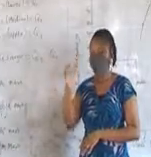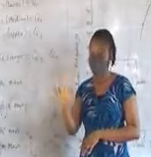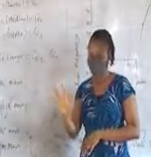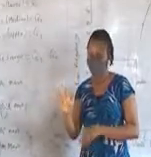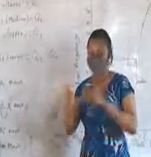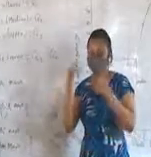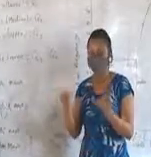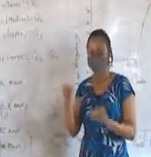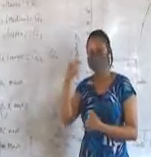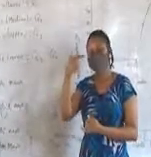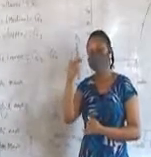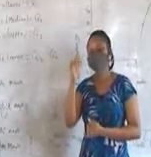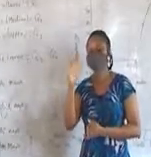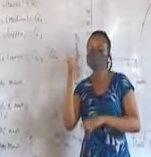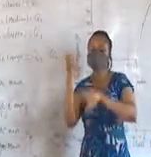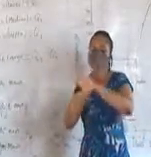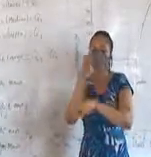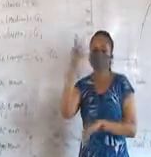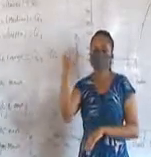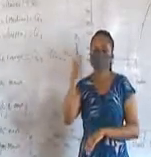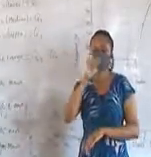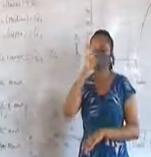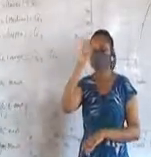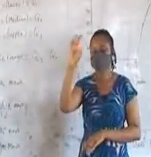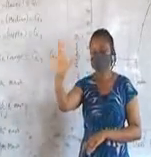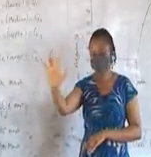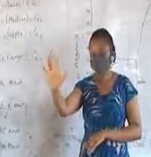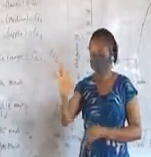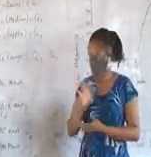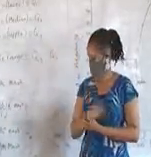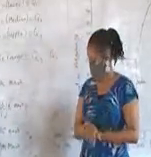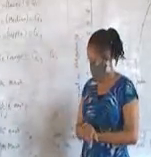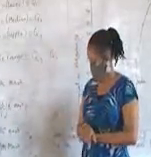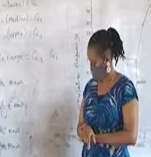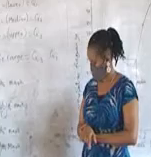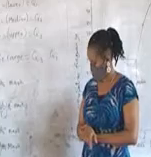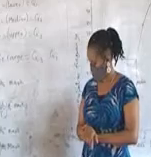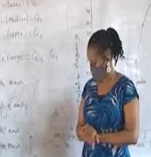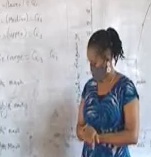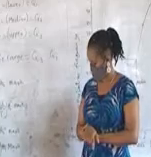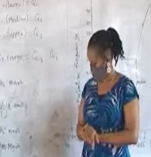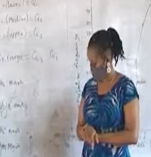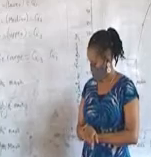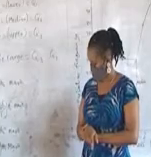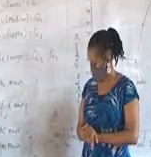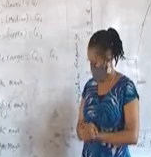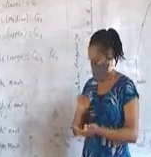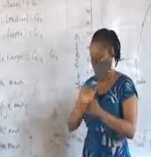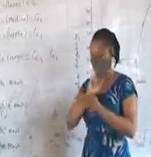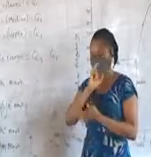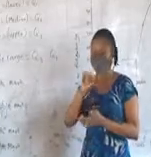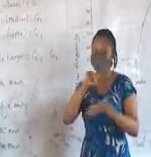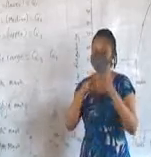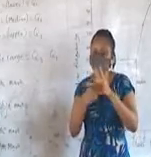25 times 3 will give you 75. That is the 75th mark.